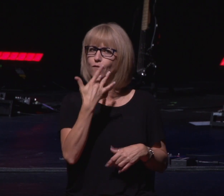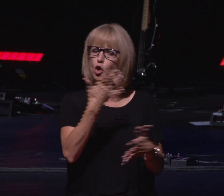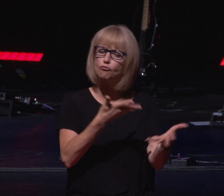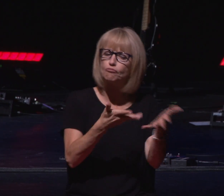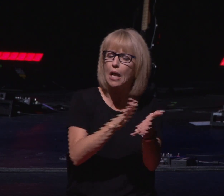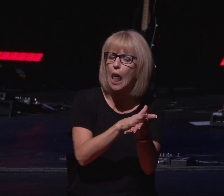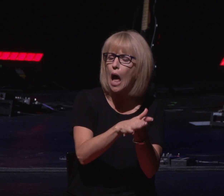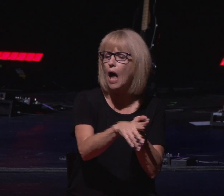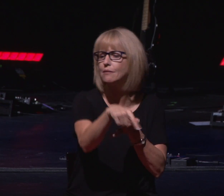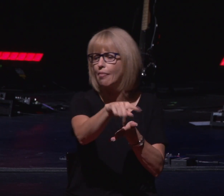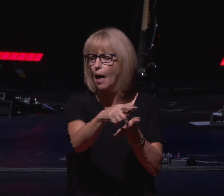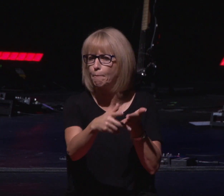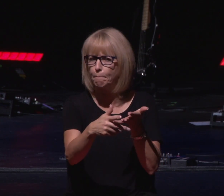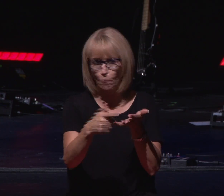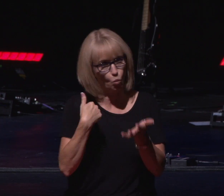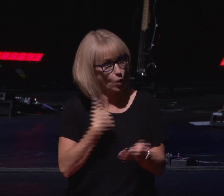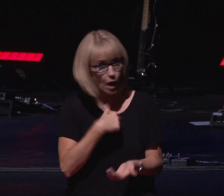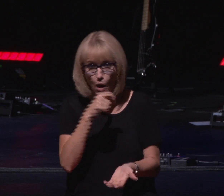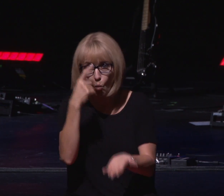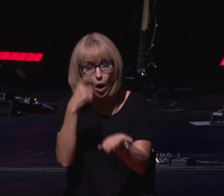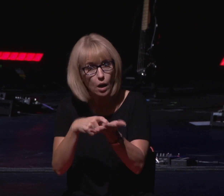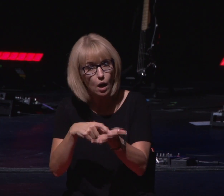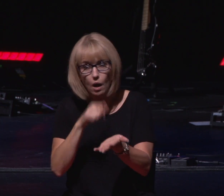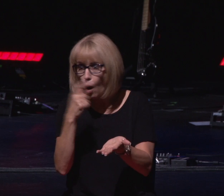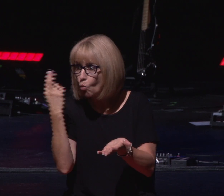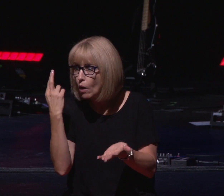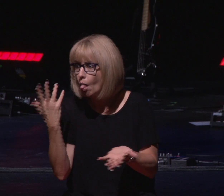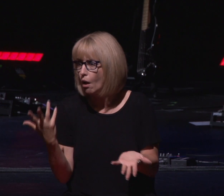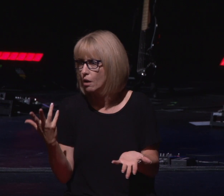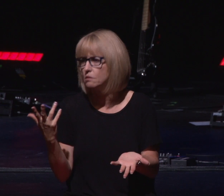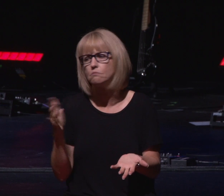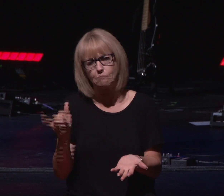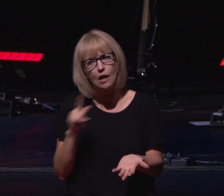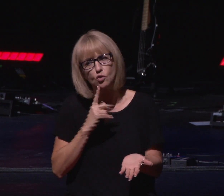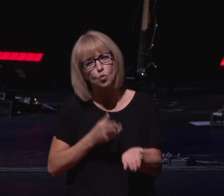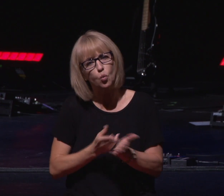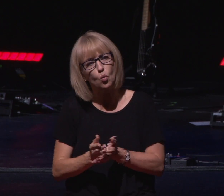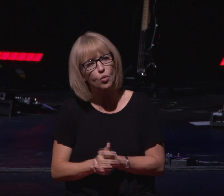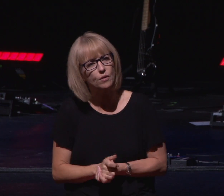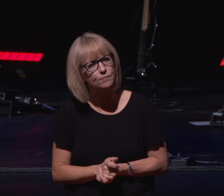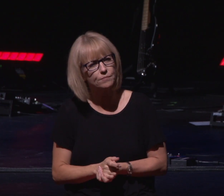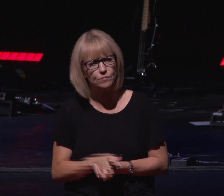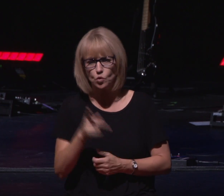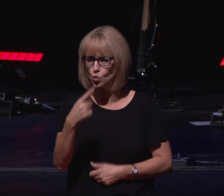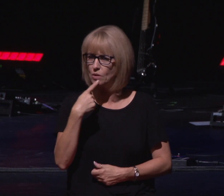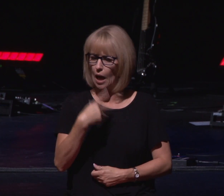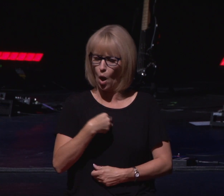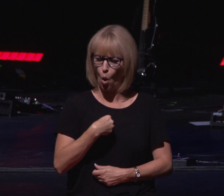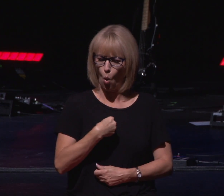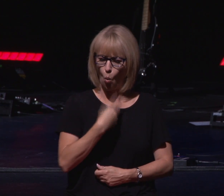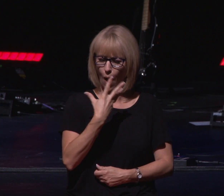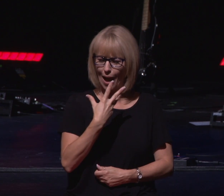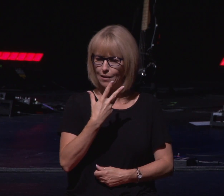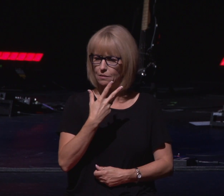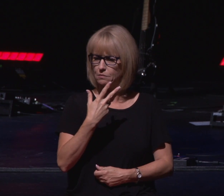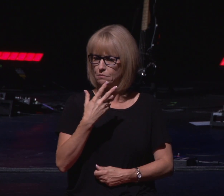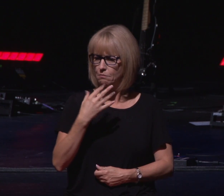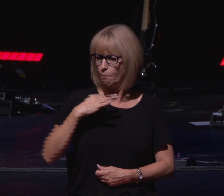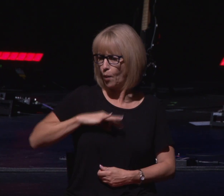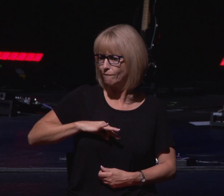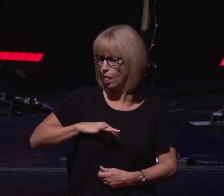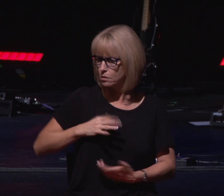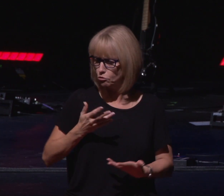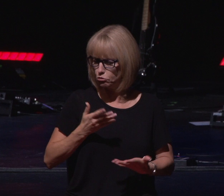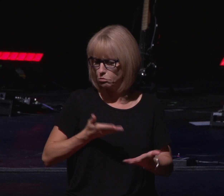majority going that direction, and so there is a truth to it. You just mentioned white privilege, and it just makes you angry, some